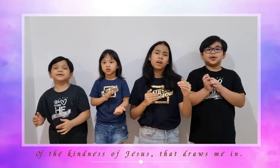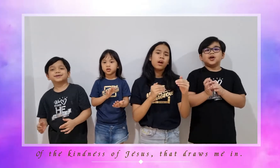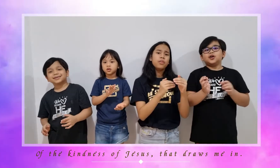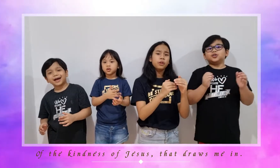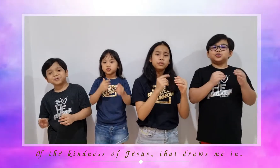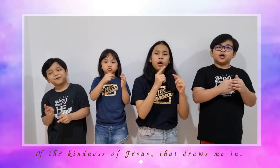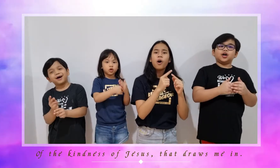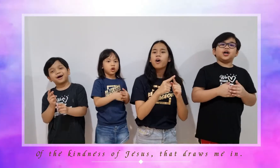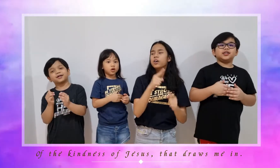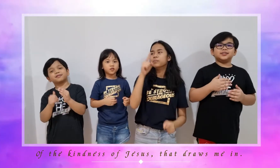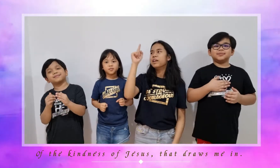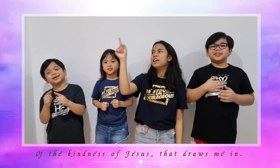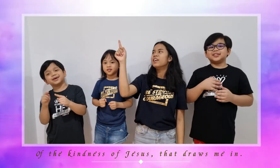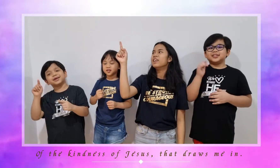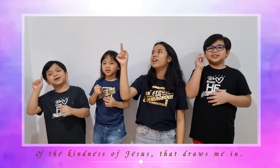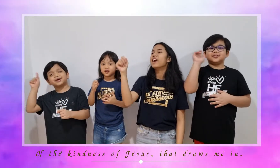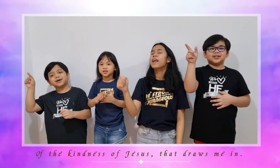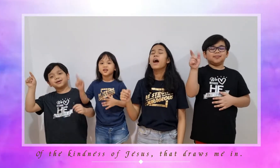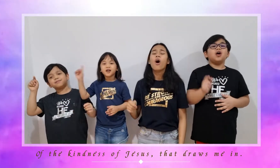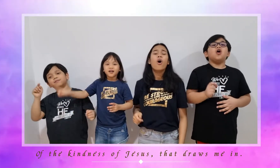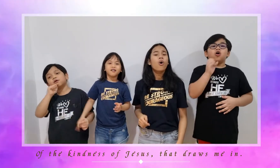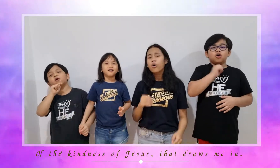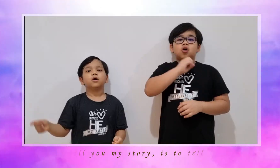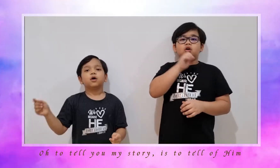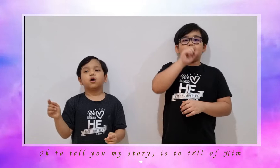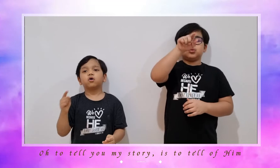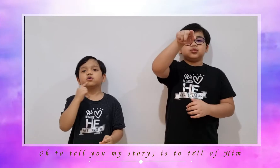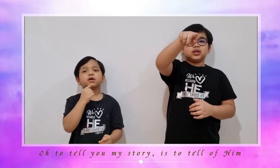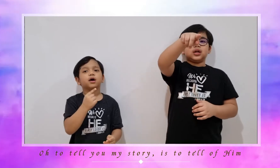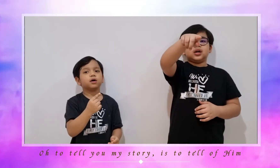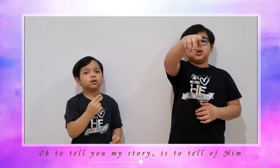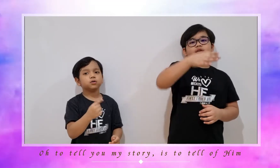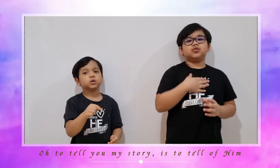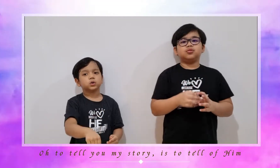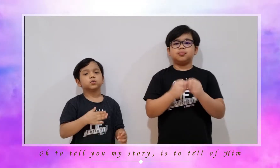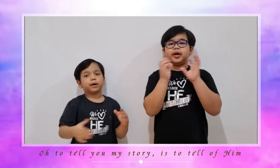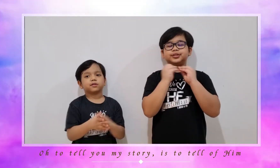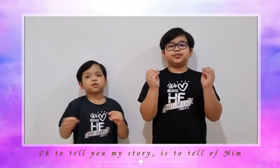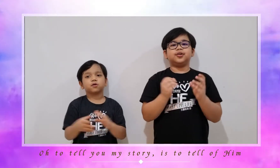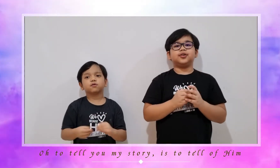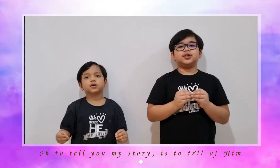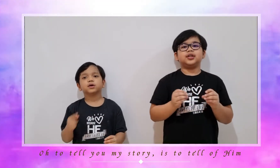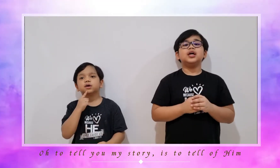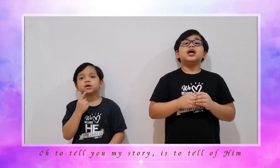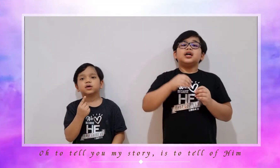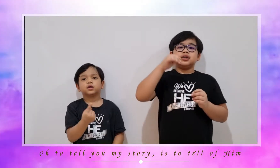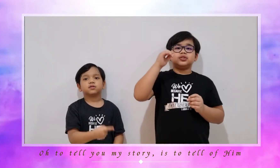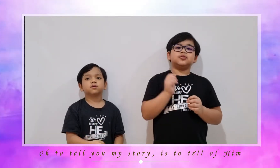That draws me in Oh, to tell you my story Is